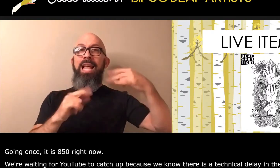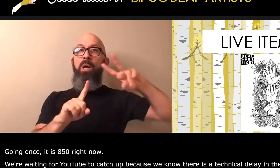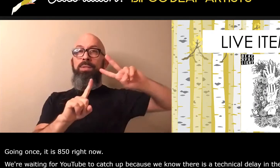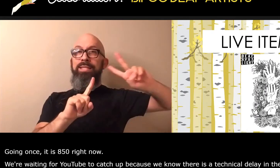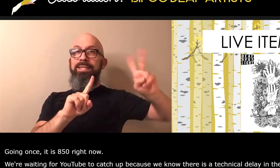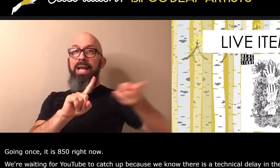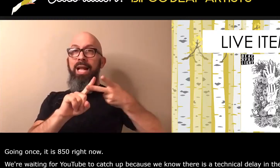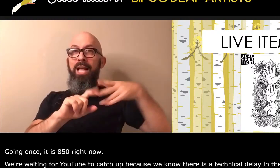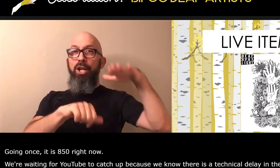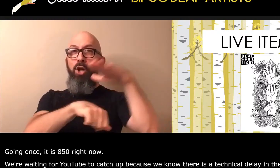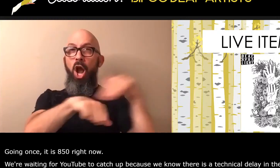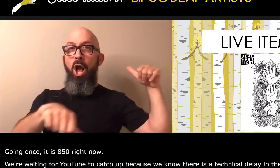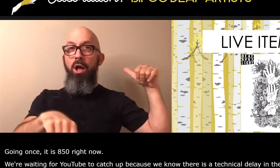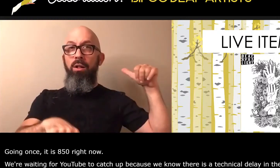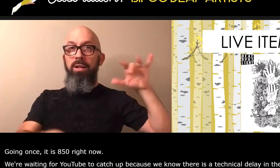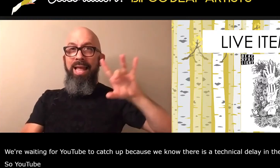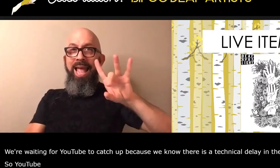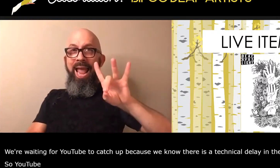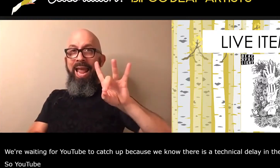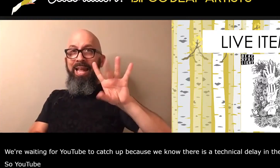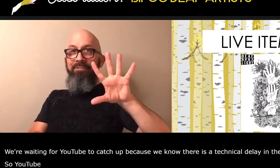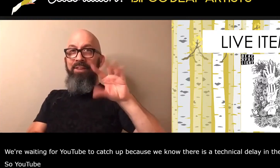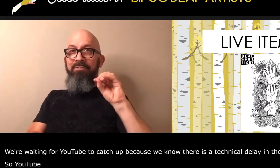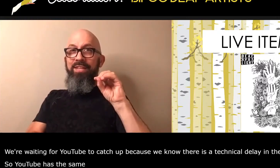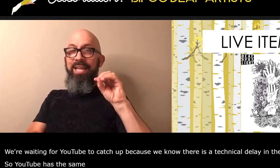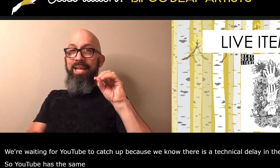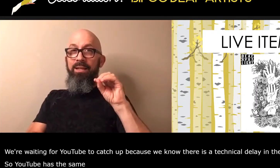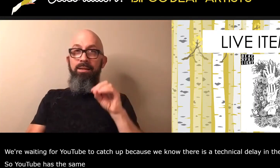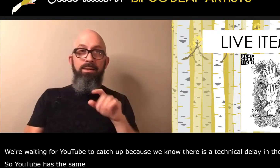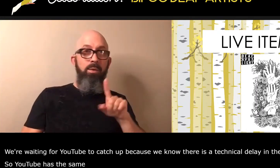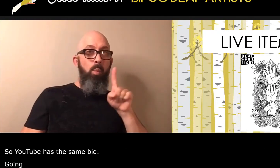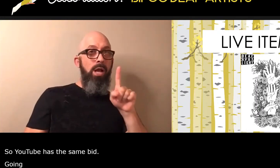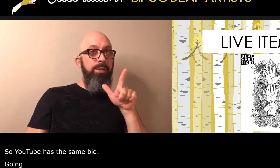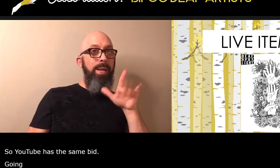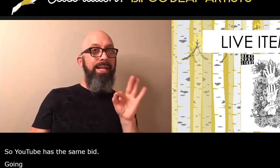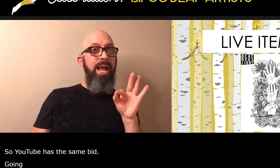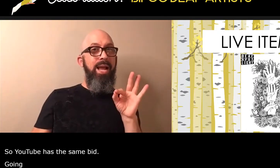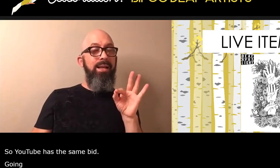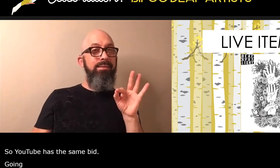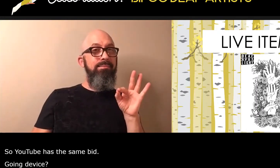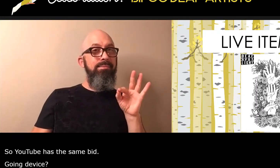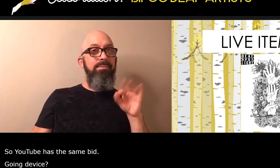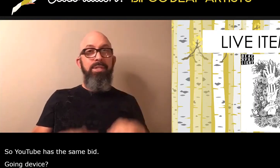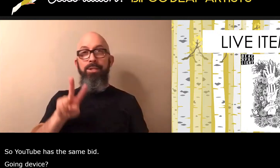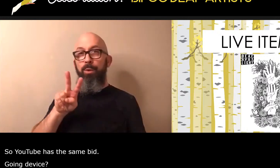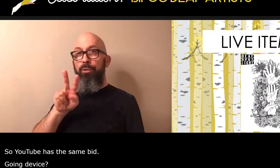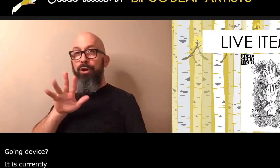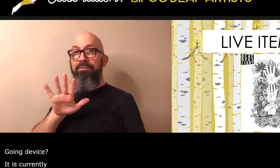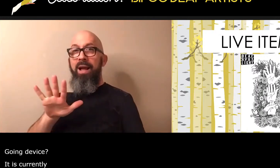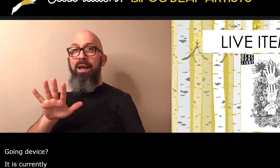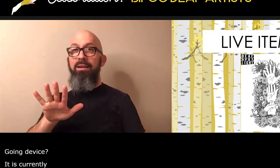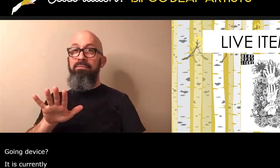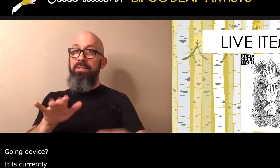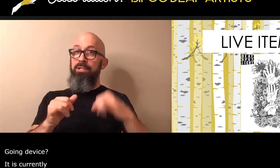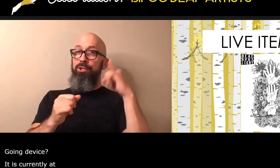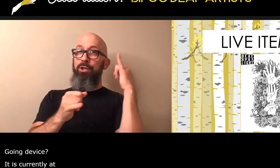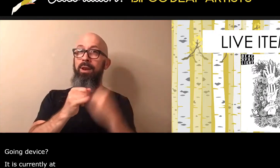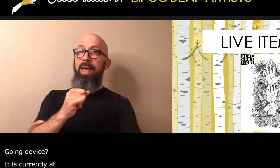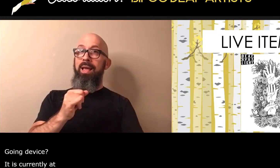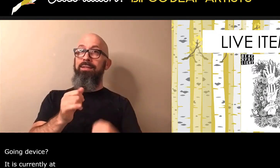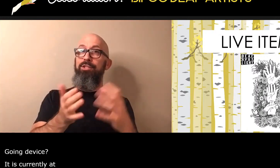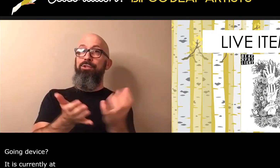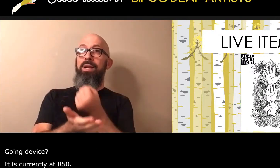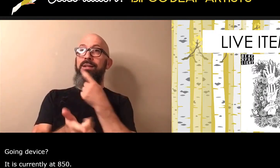So YouTube has the same bid. Going twice, it's currently at 8:50,